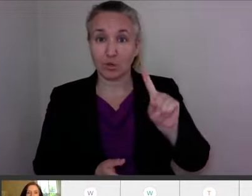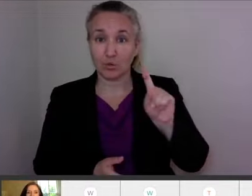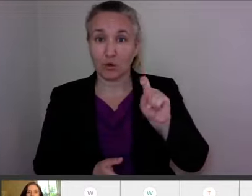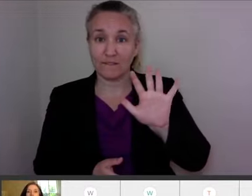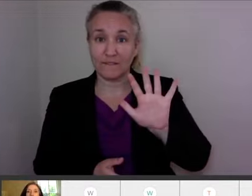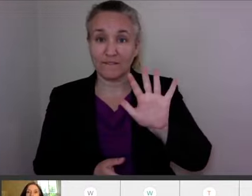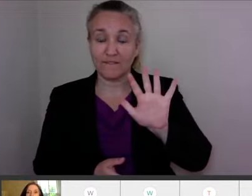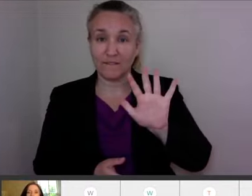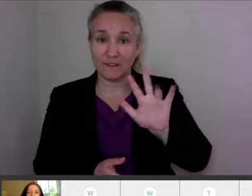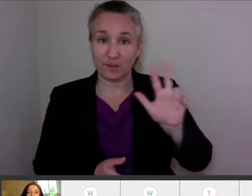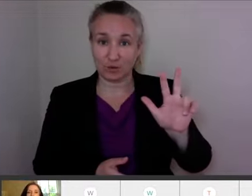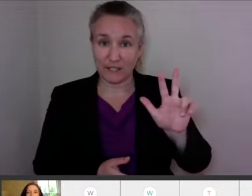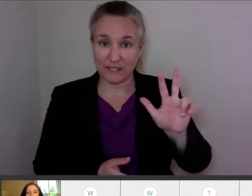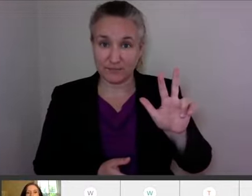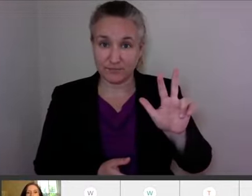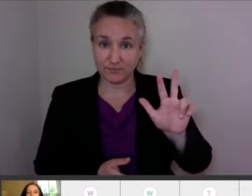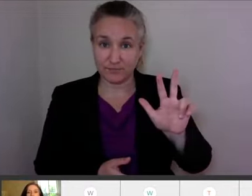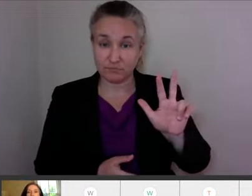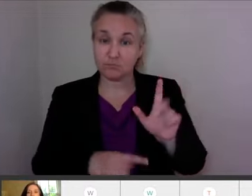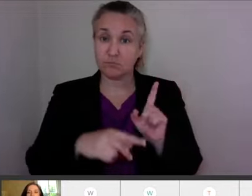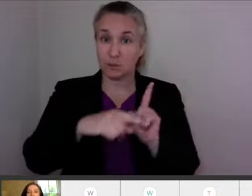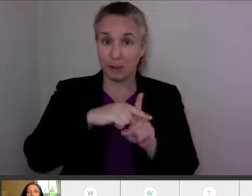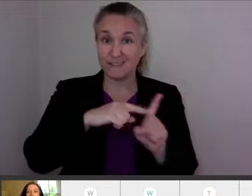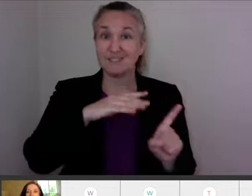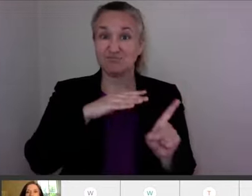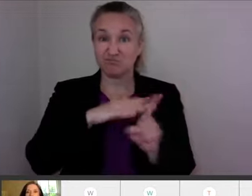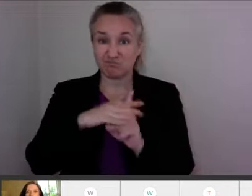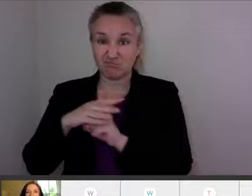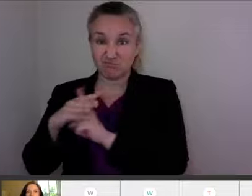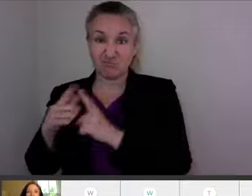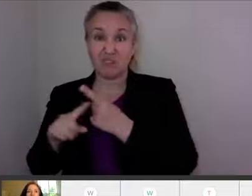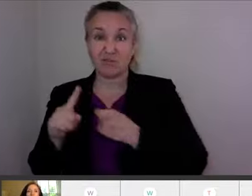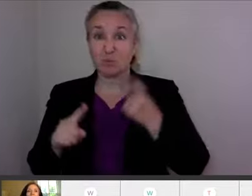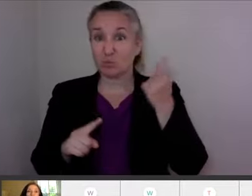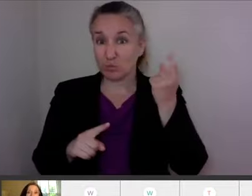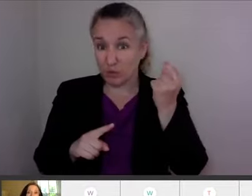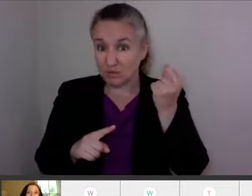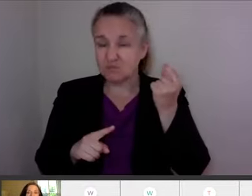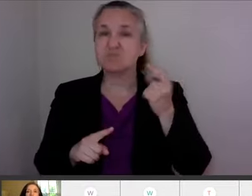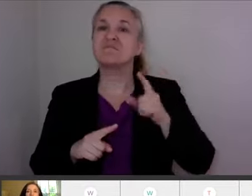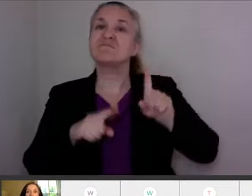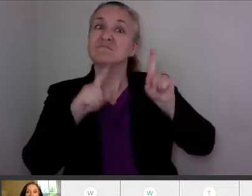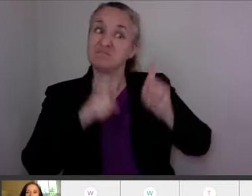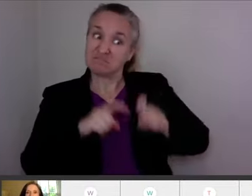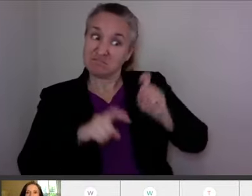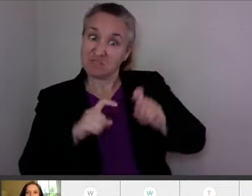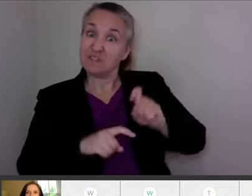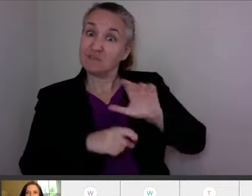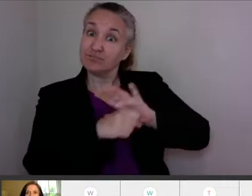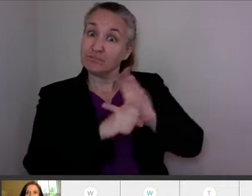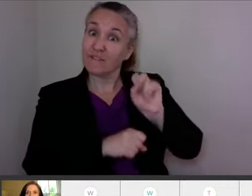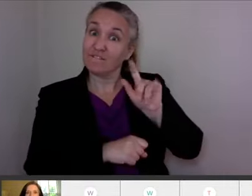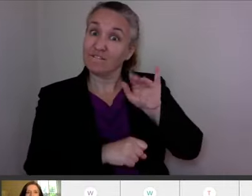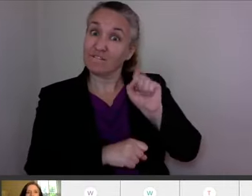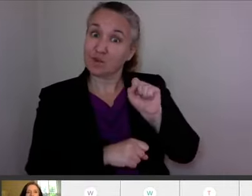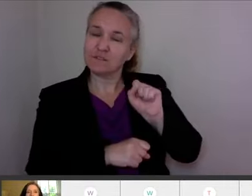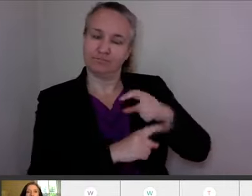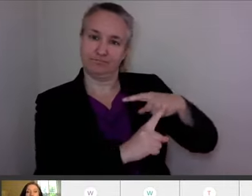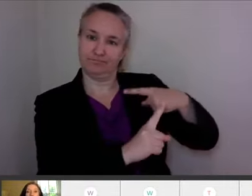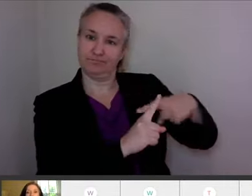8,153. These positive cases are a result of a positive test for the virus, not from the antibody